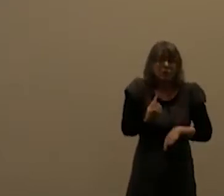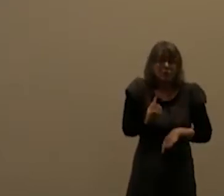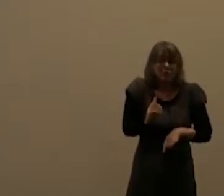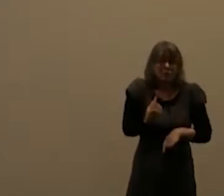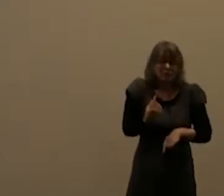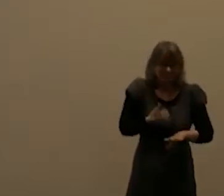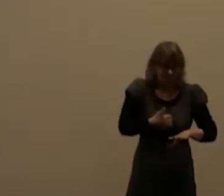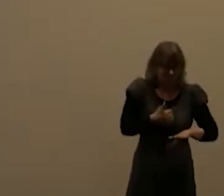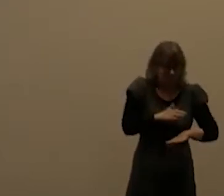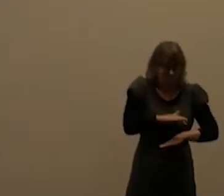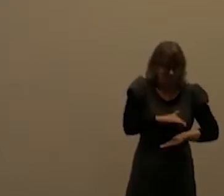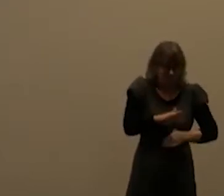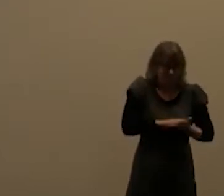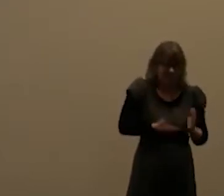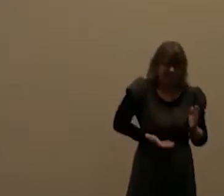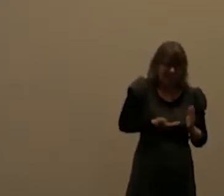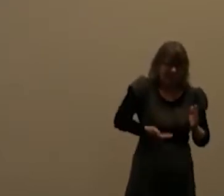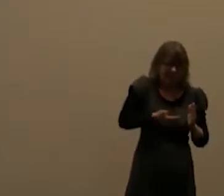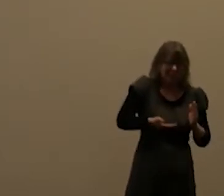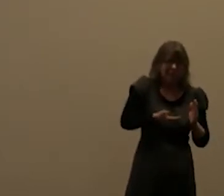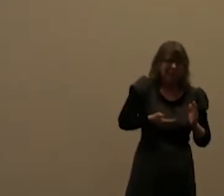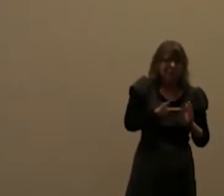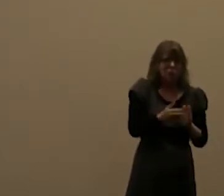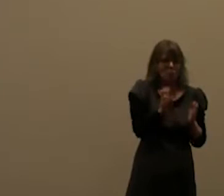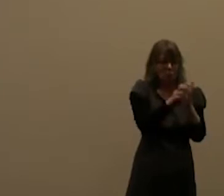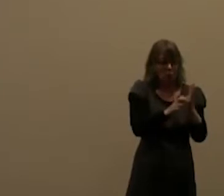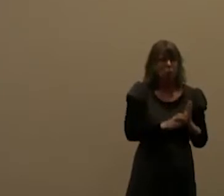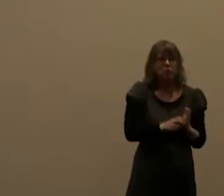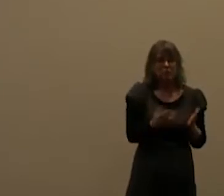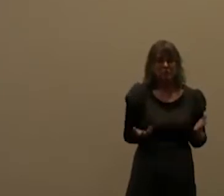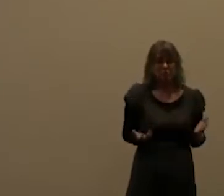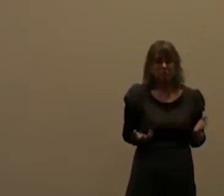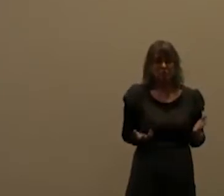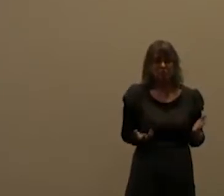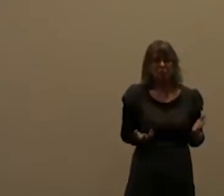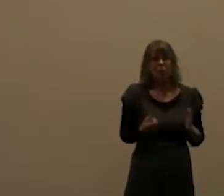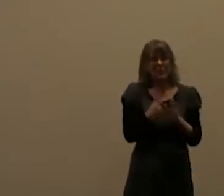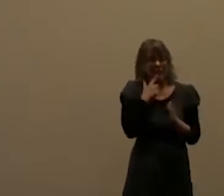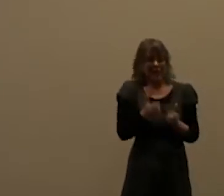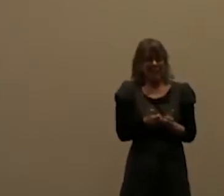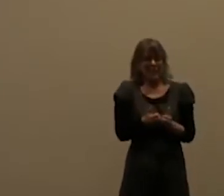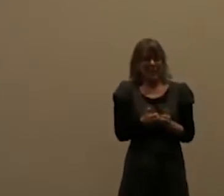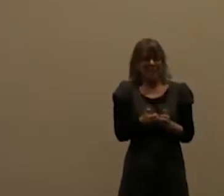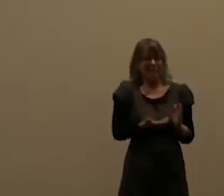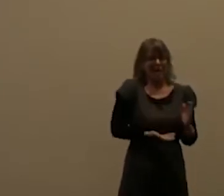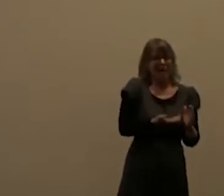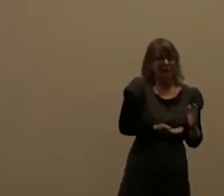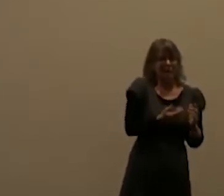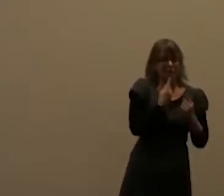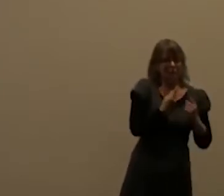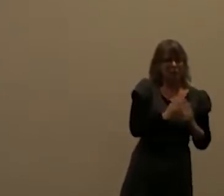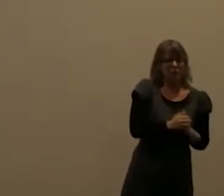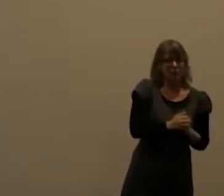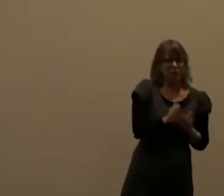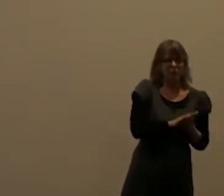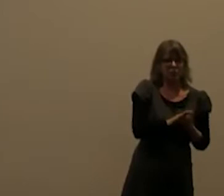built out, it automatically adds all these notes that you're seeing, these for conditions. So if you say, I'm a gamer, it builds that out, and I can have a